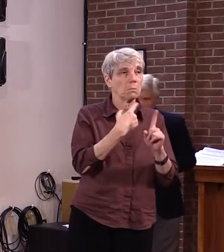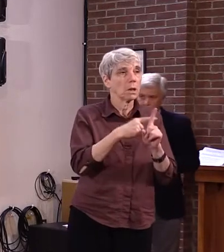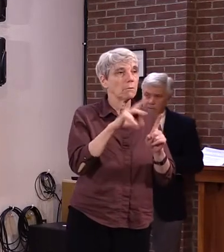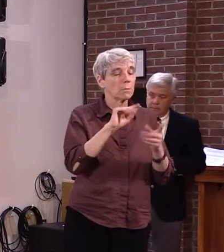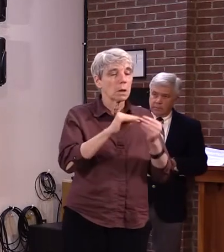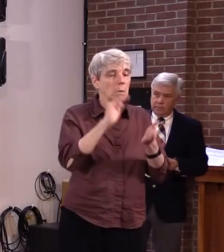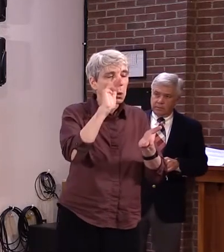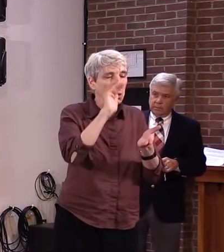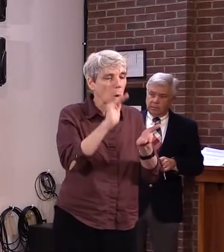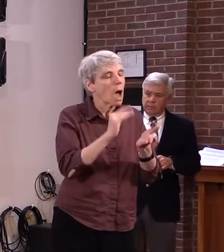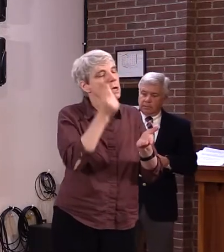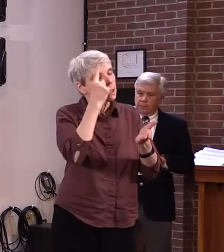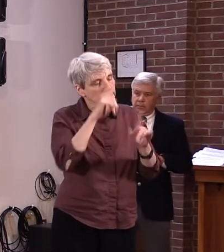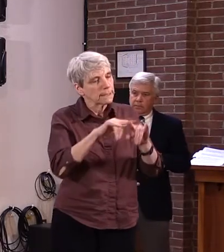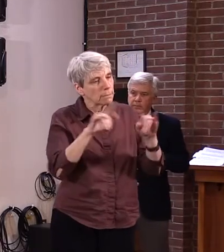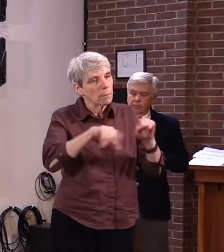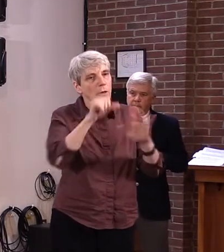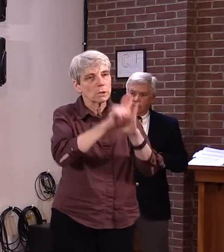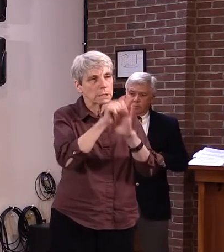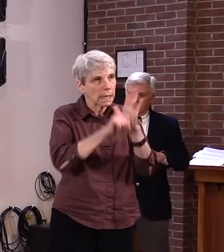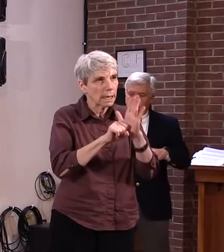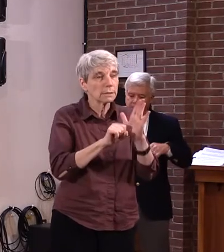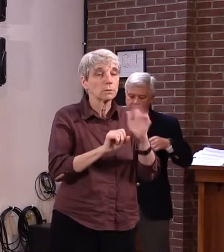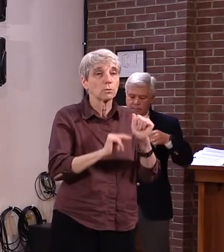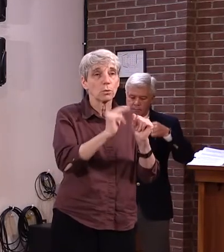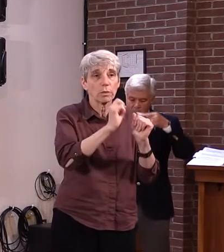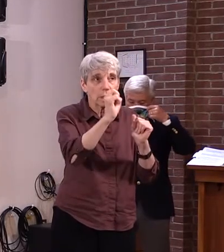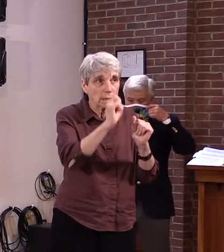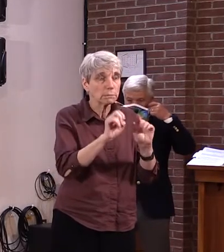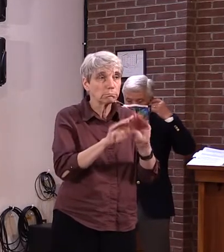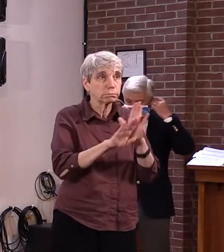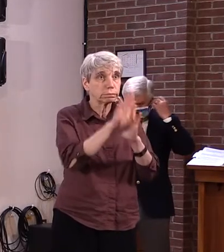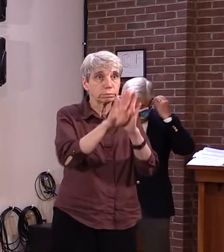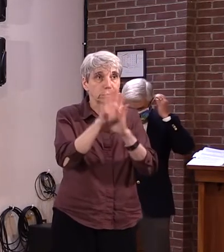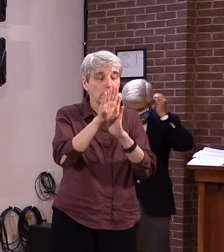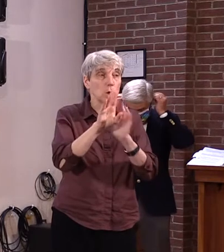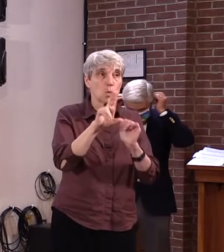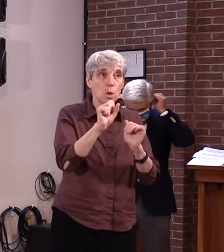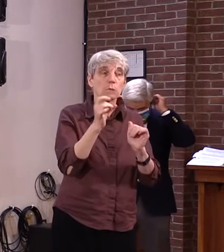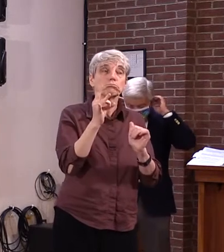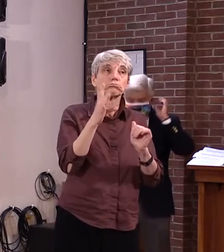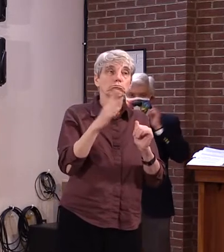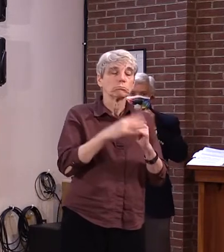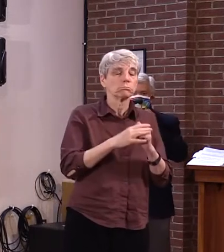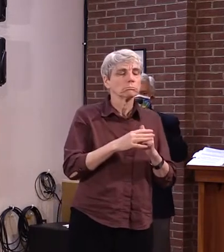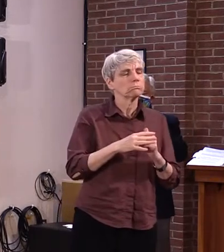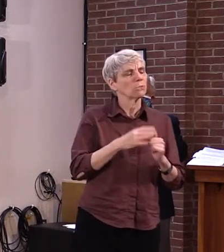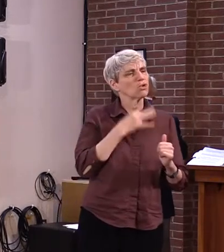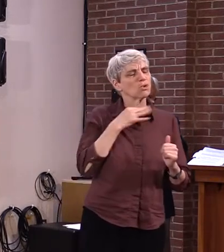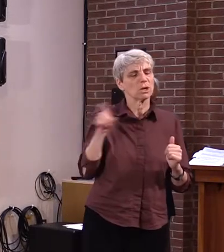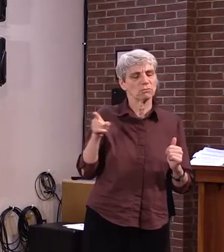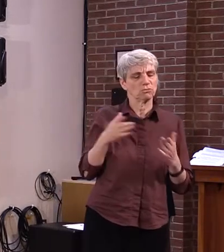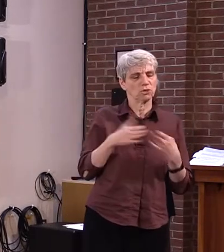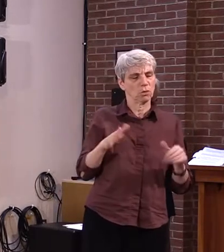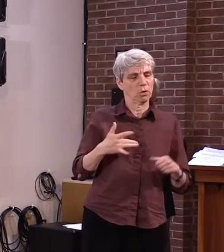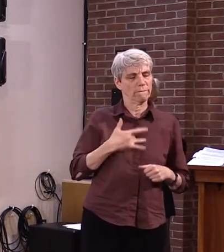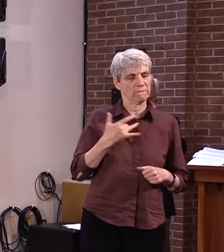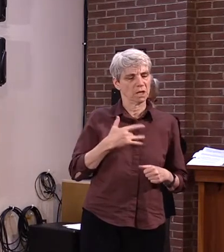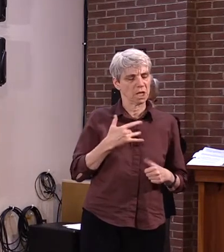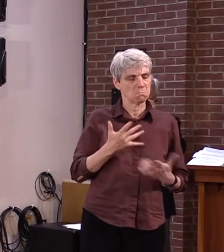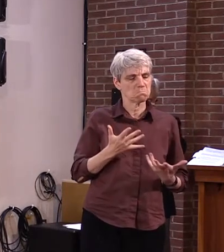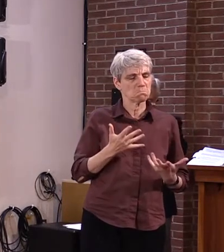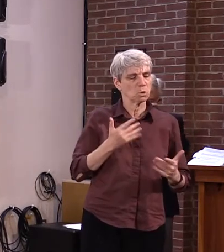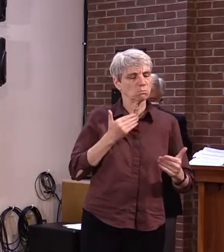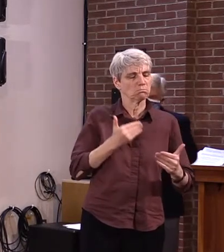in the region and across the country, are you more or less confident now to open up the economy more,